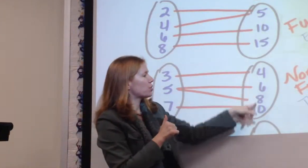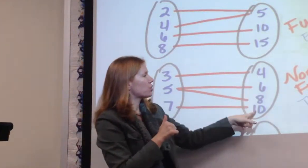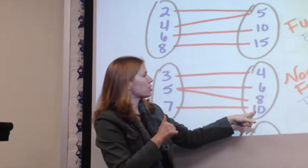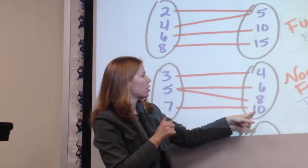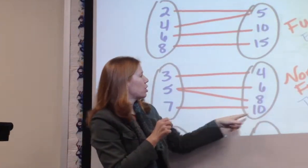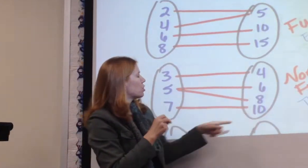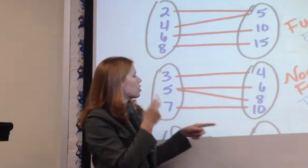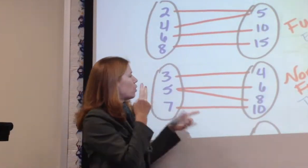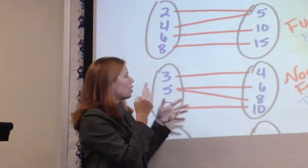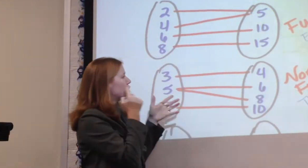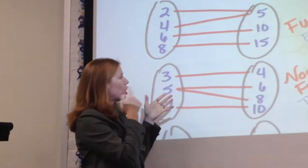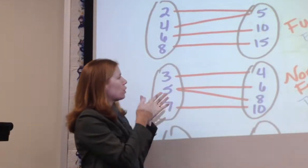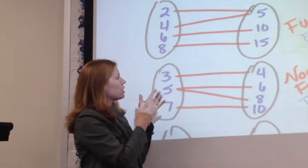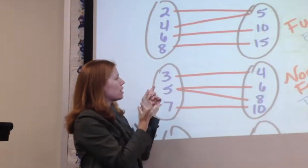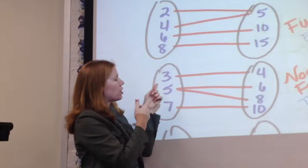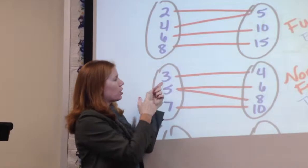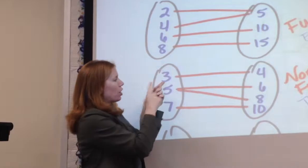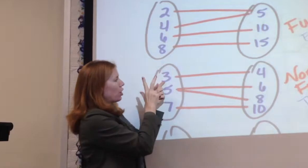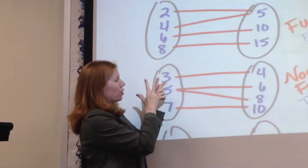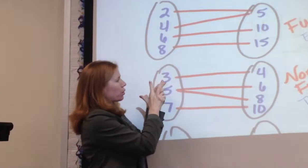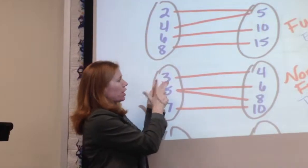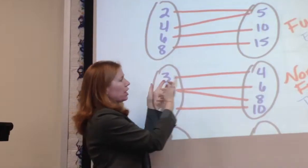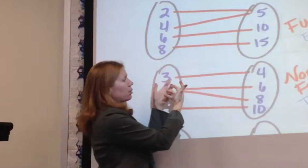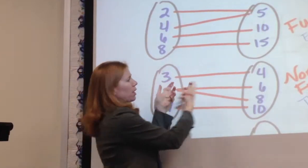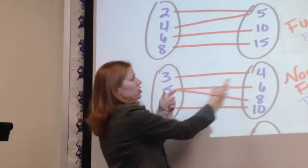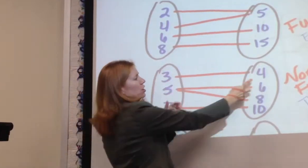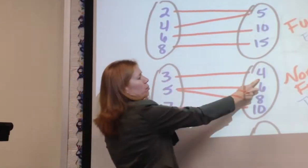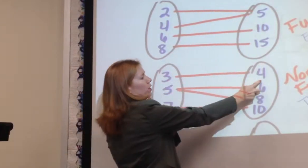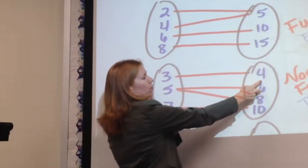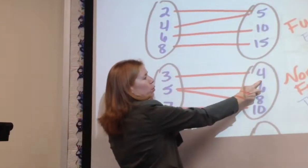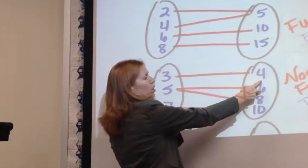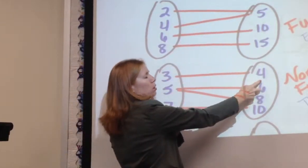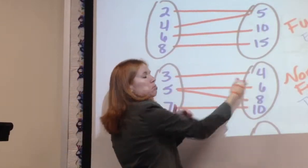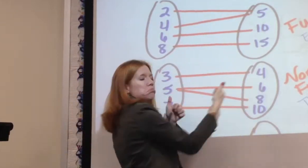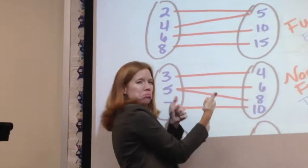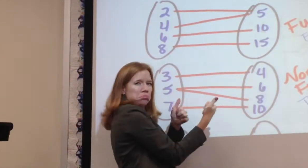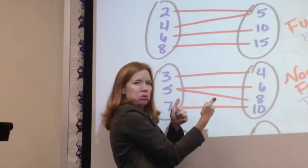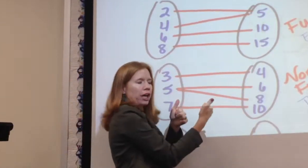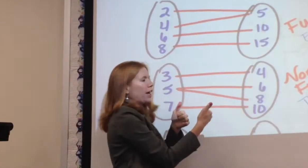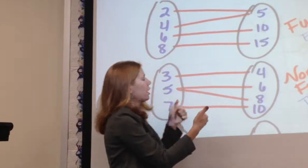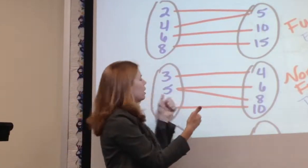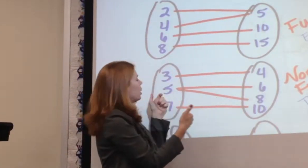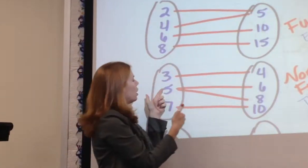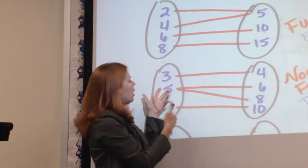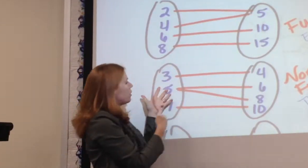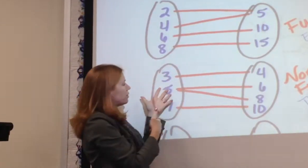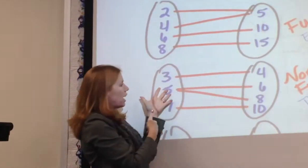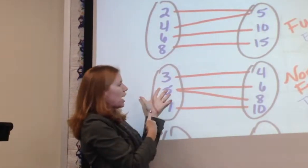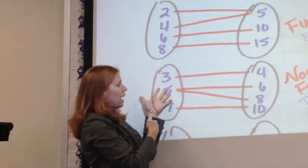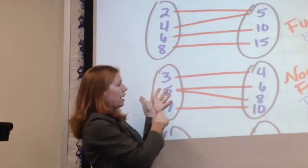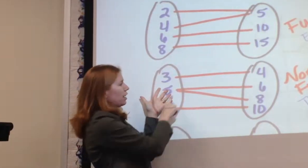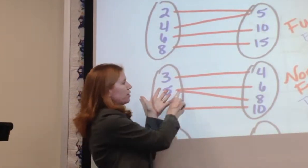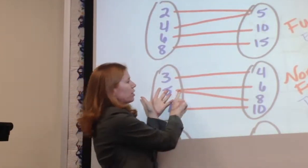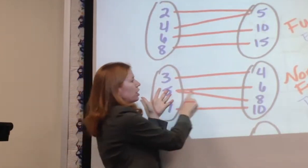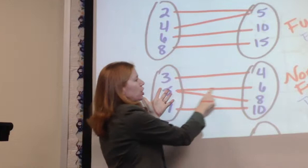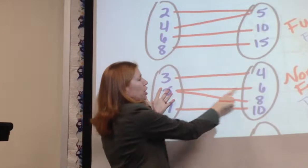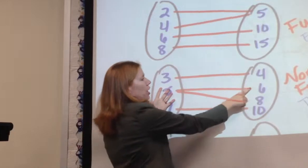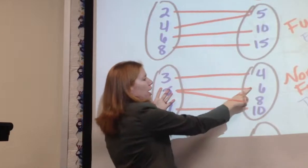answers. So notice here, 3 matches up with 4, okay? 5